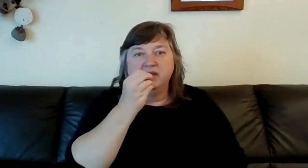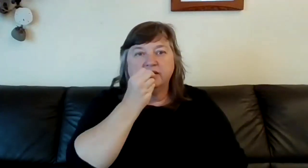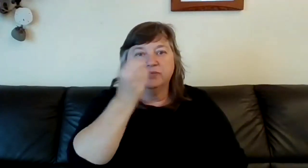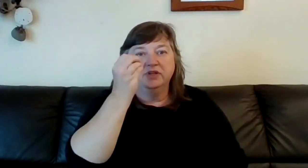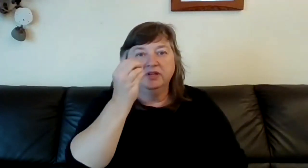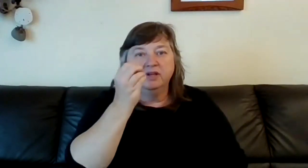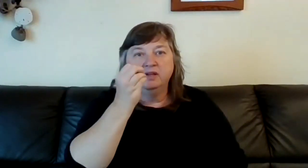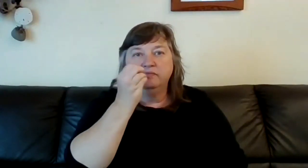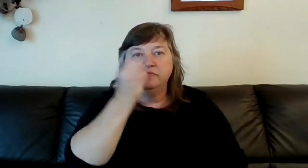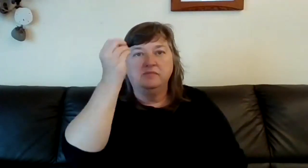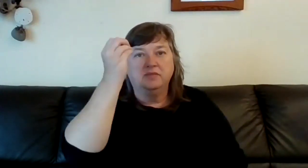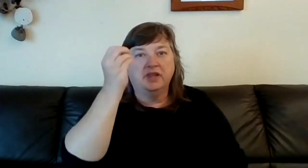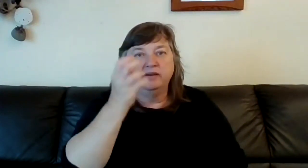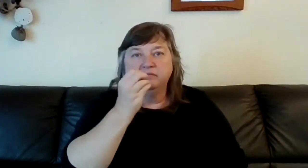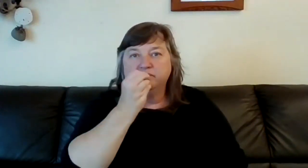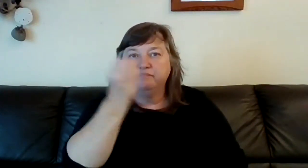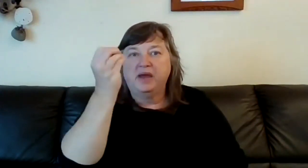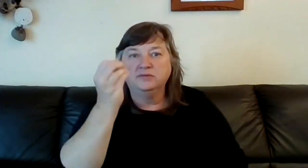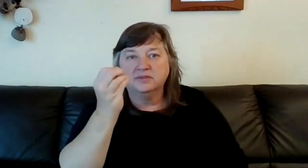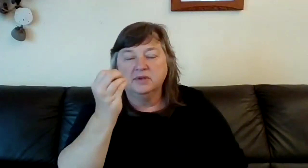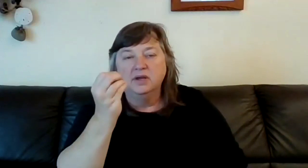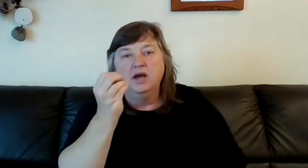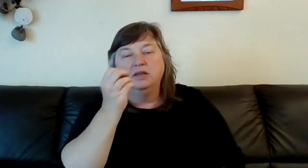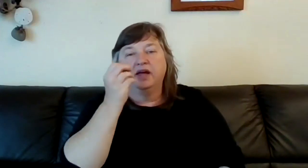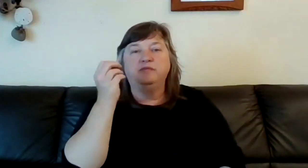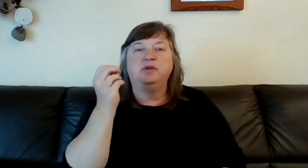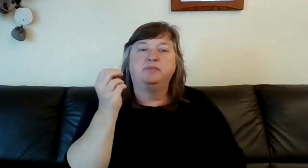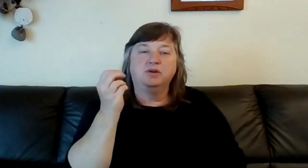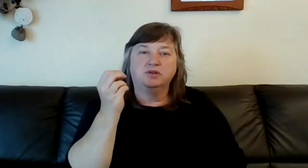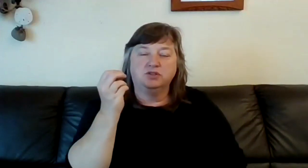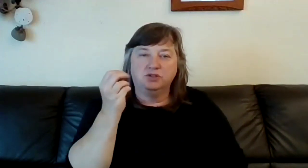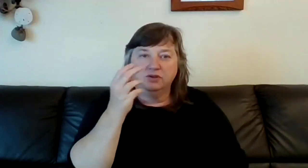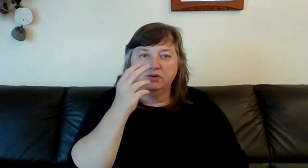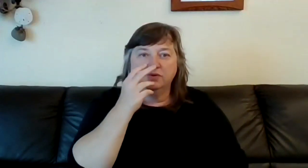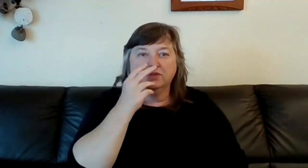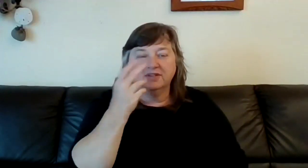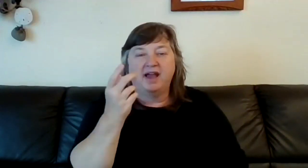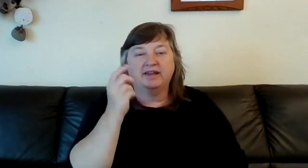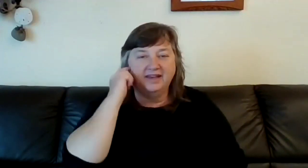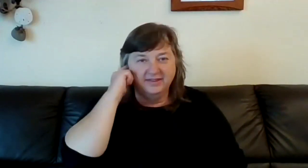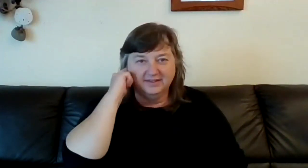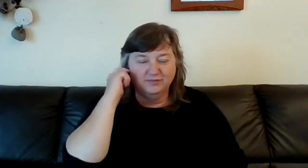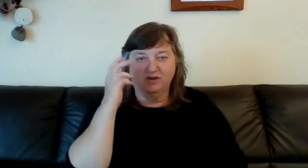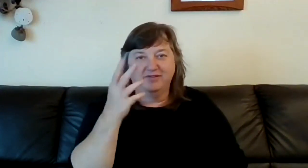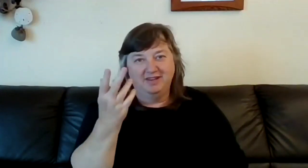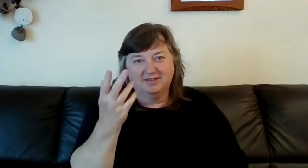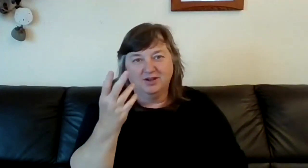it a really light bounce. A lot of people do snack, and again, this is more of an East